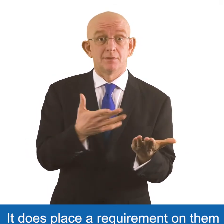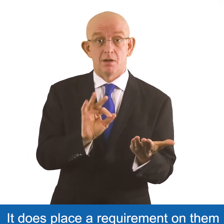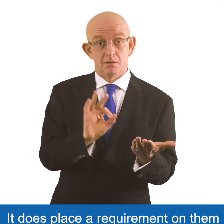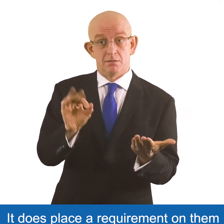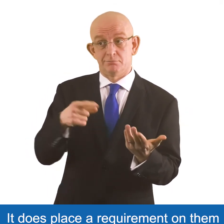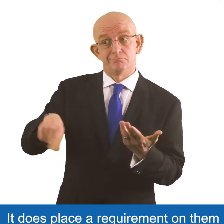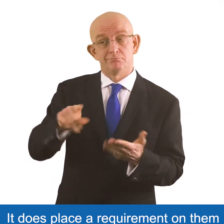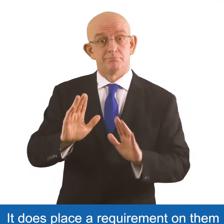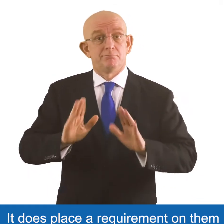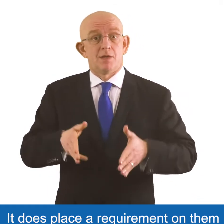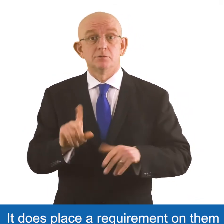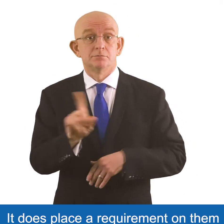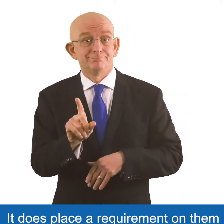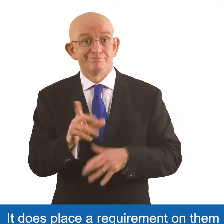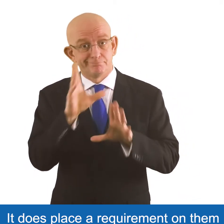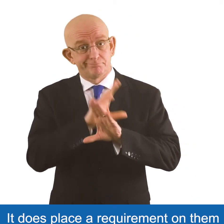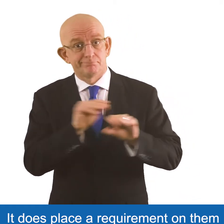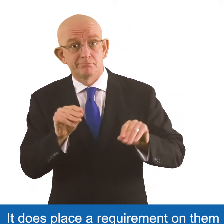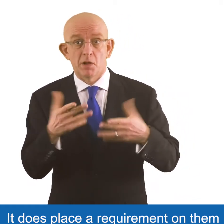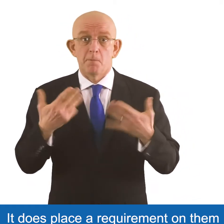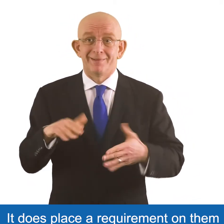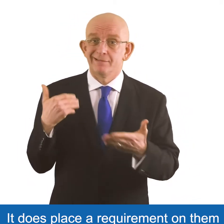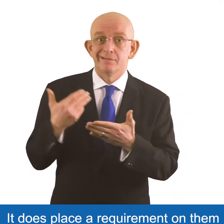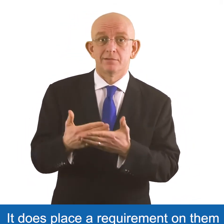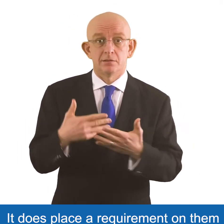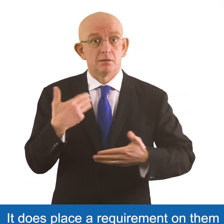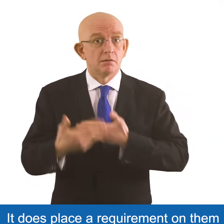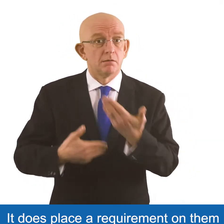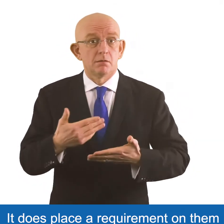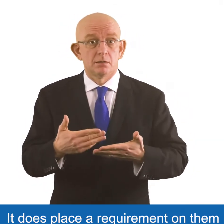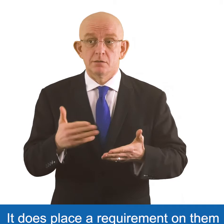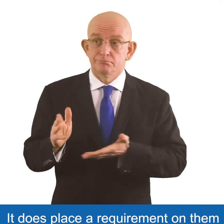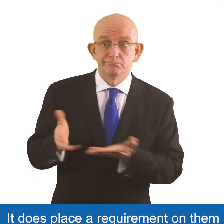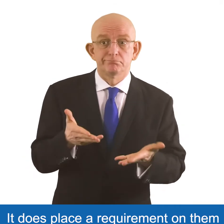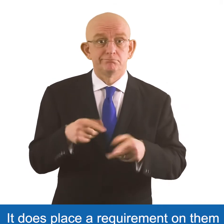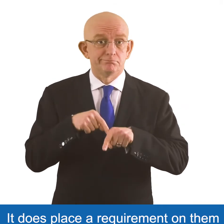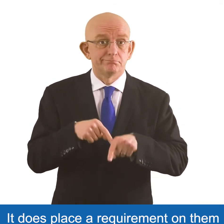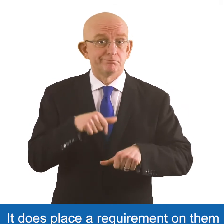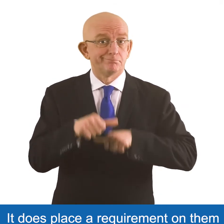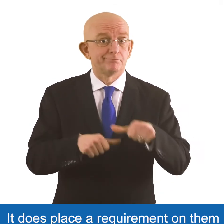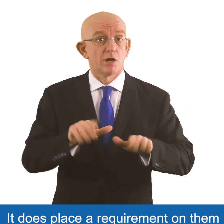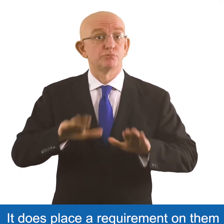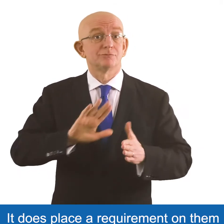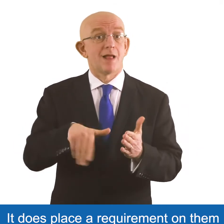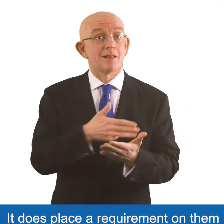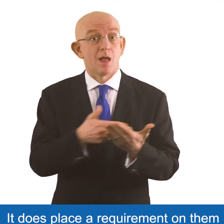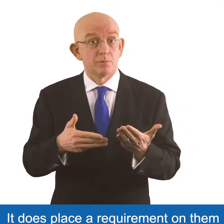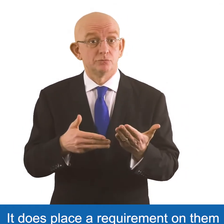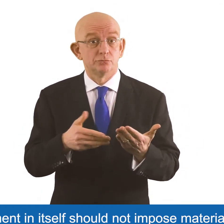It does place a requirement on them to report on their use and facilitation of British Sign Language, but